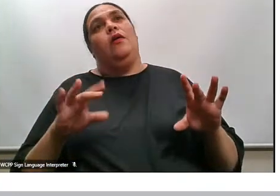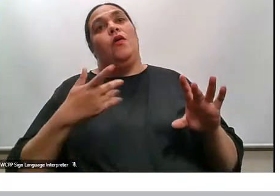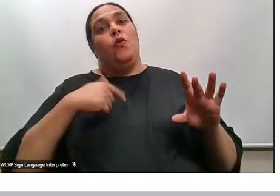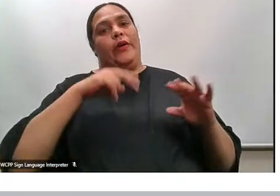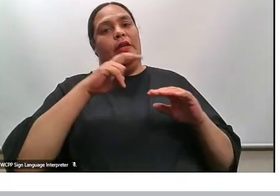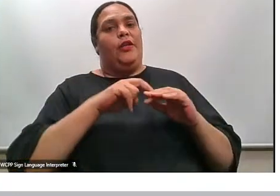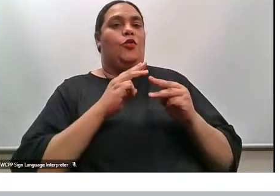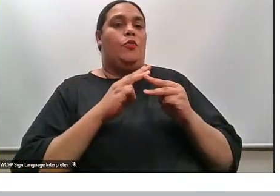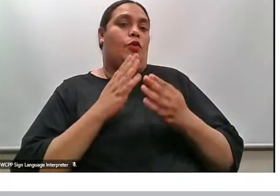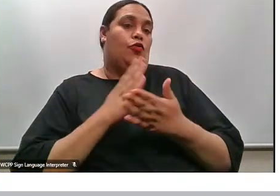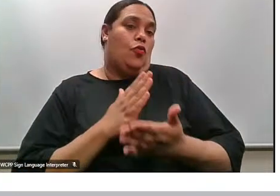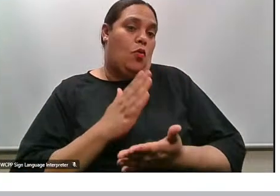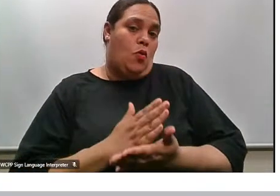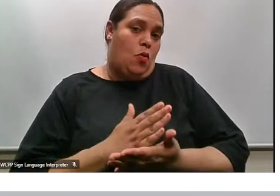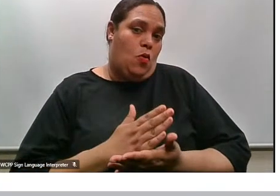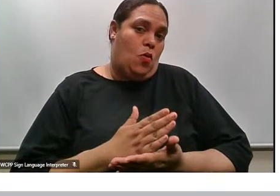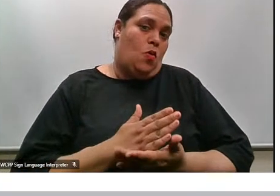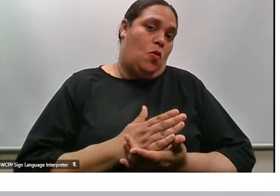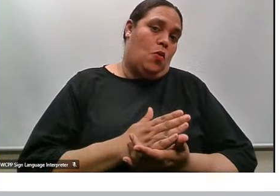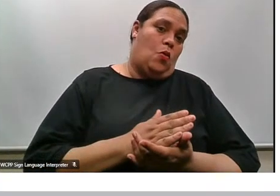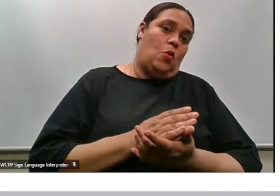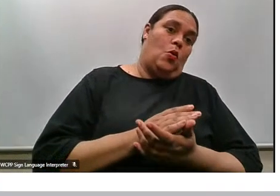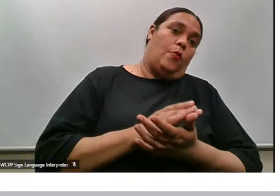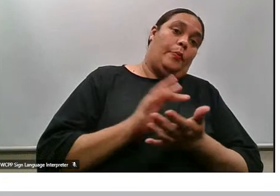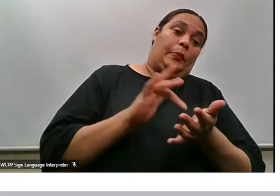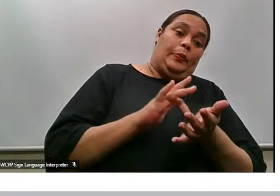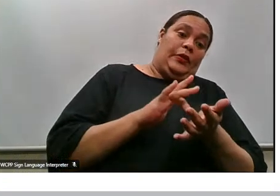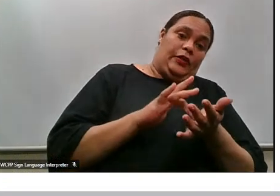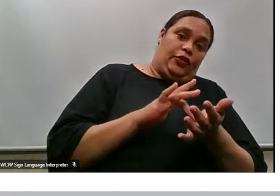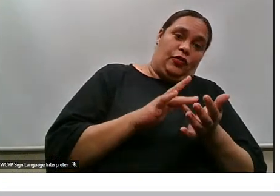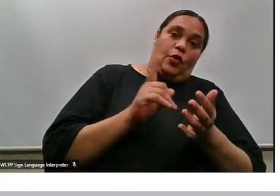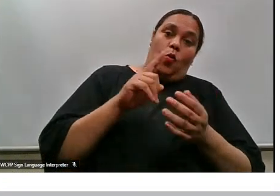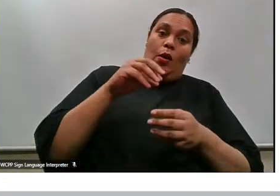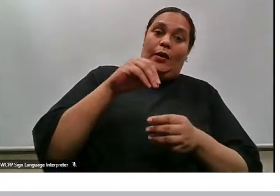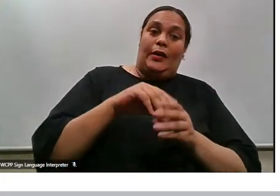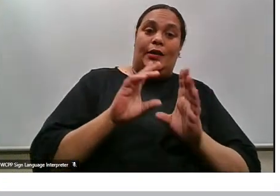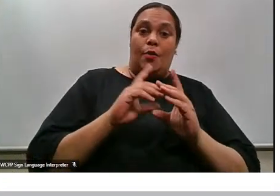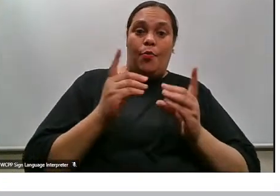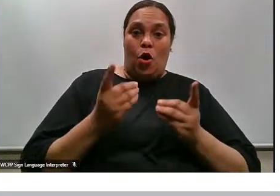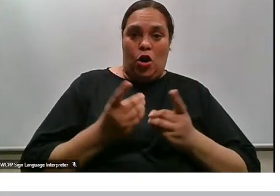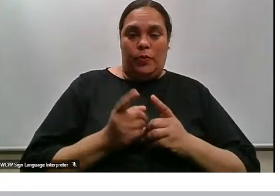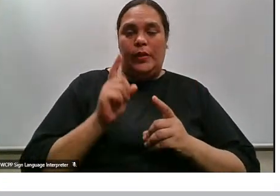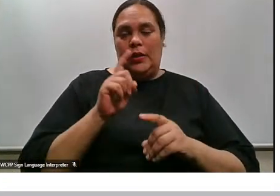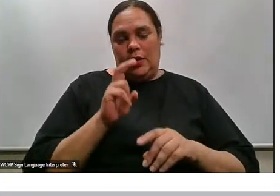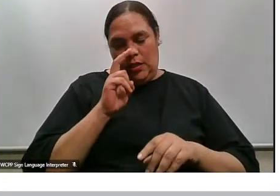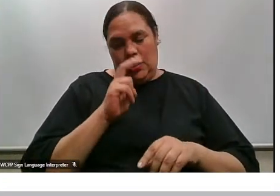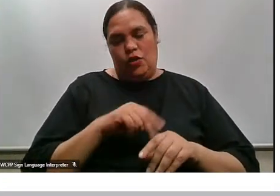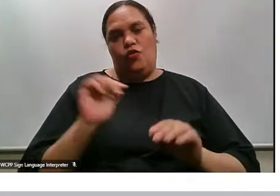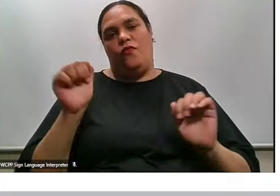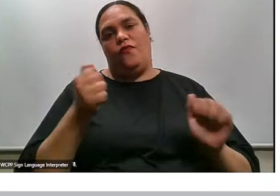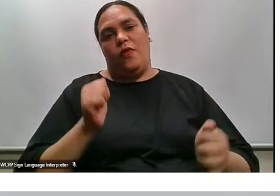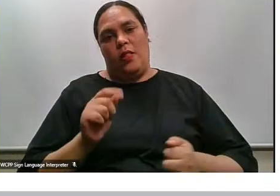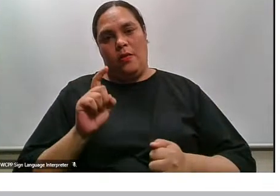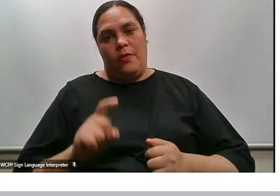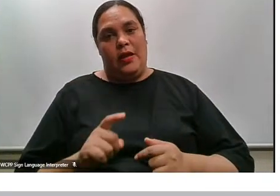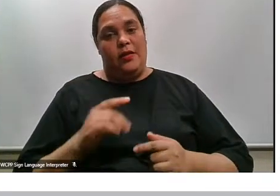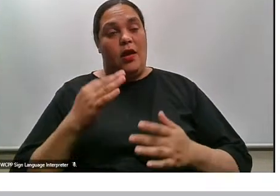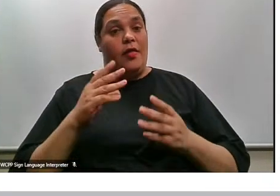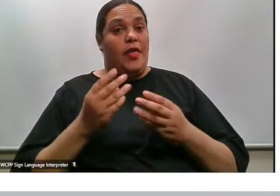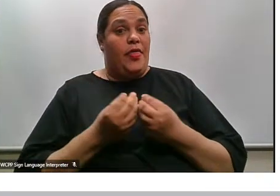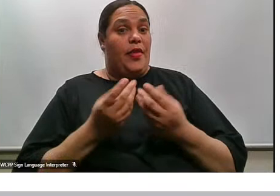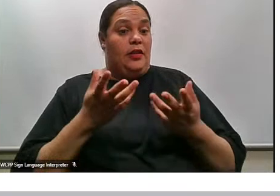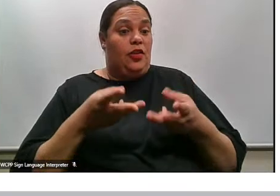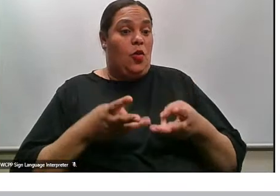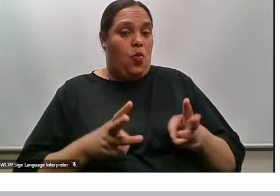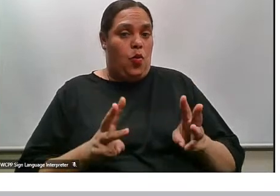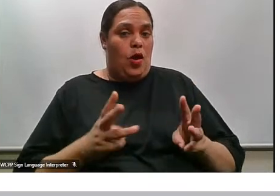to ensure that vacancies that are in the department should be filled. As things stand, we